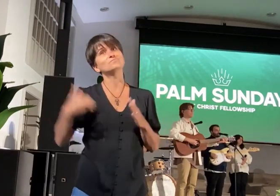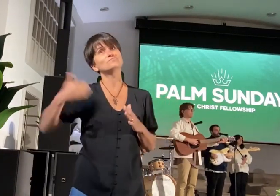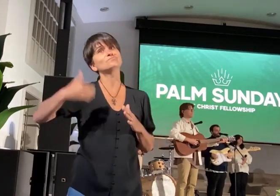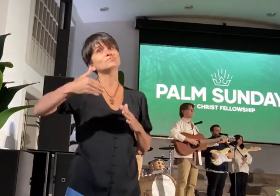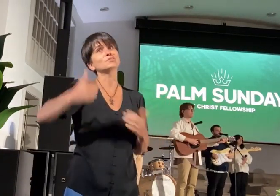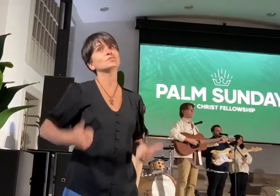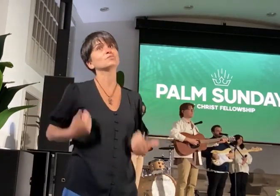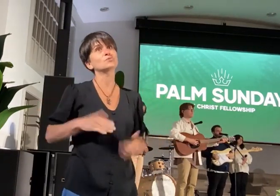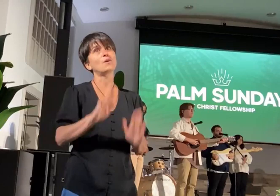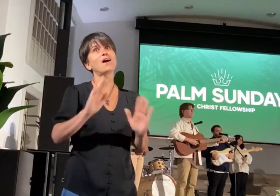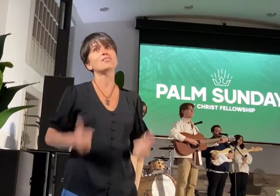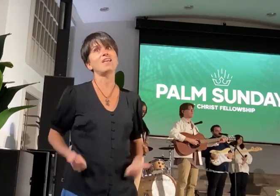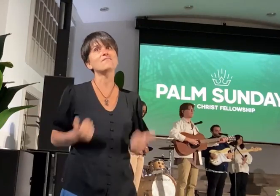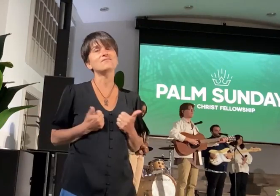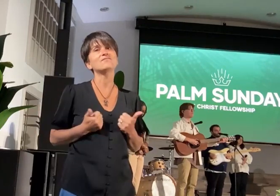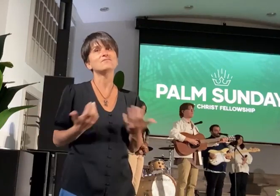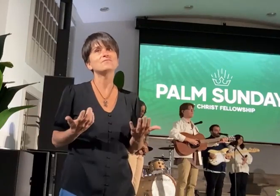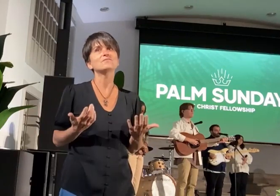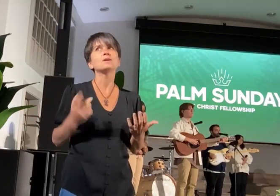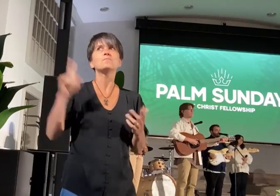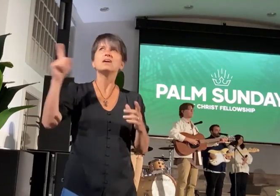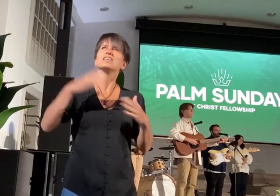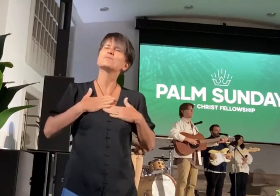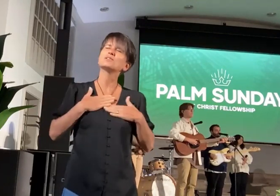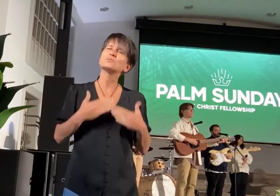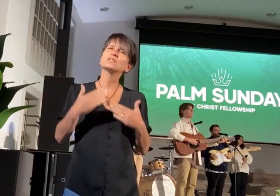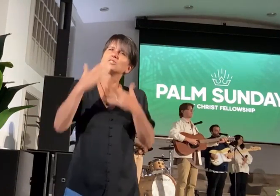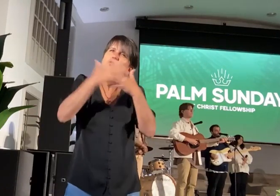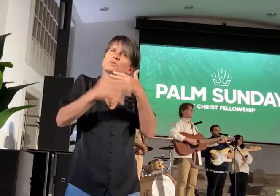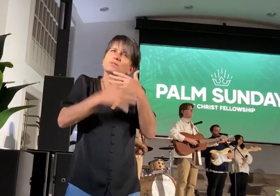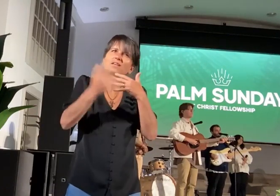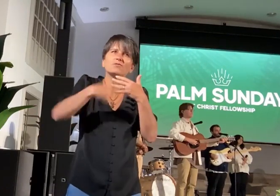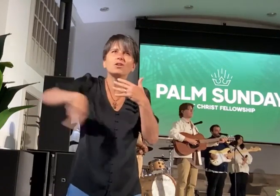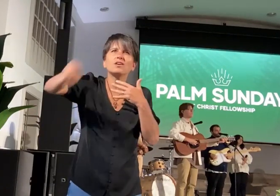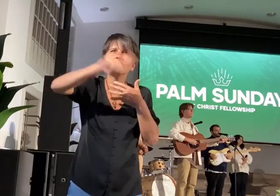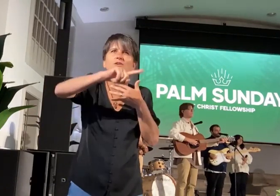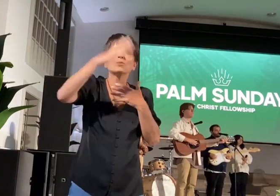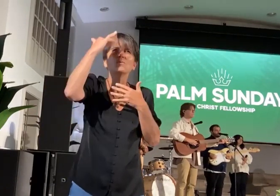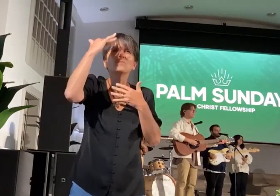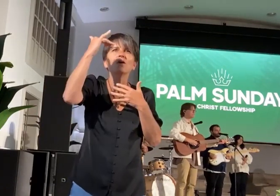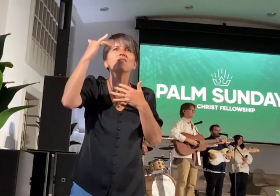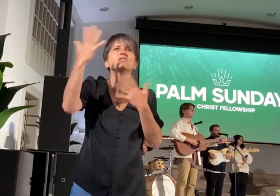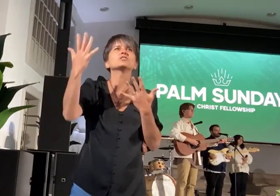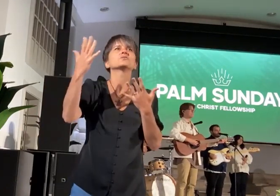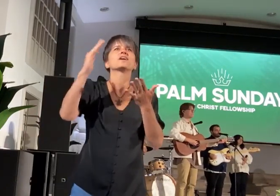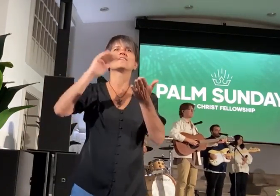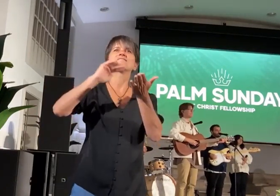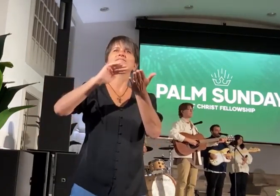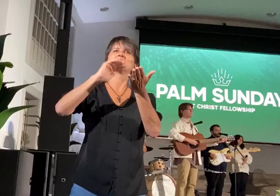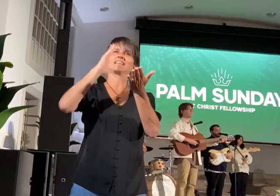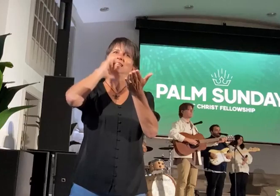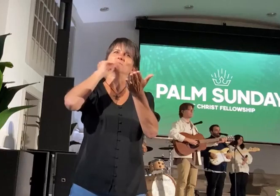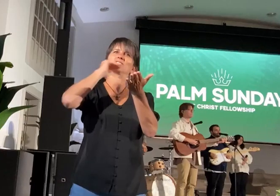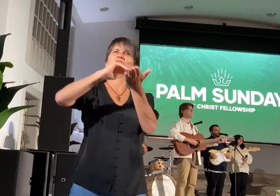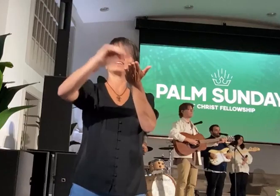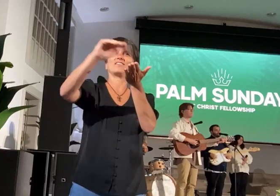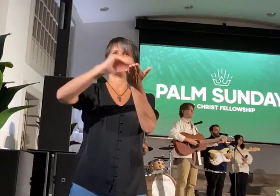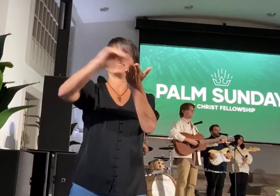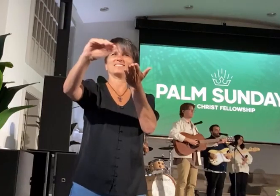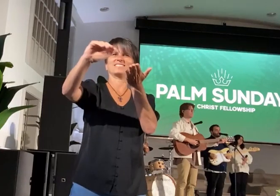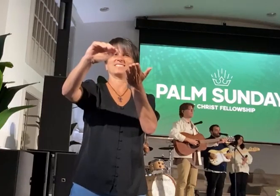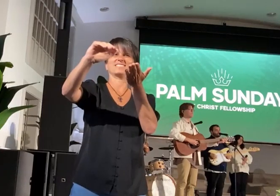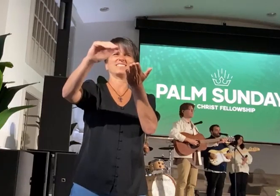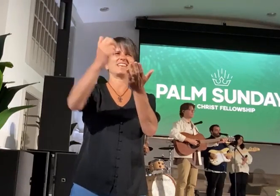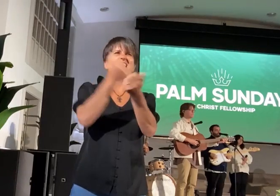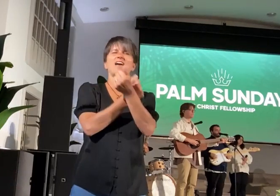and what he has for our lives, he bled from his back that you and I could have forgiven forgiveness for those